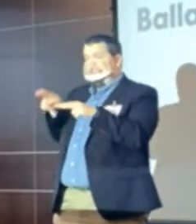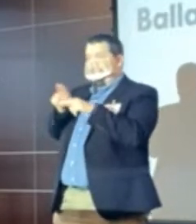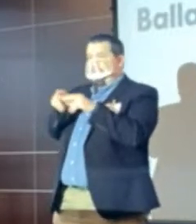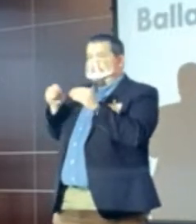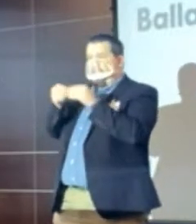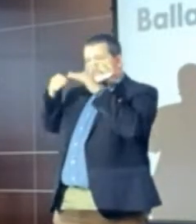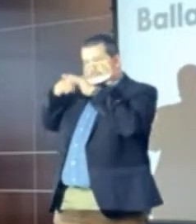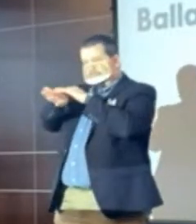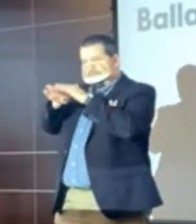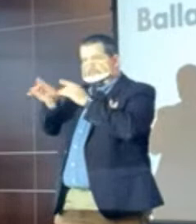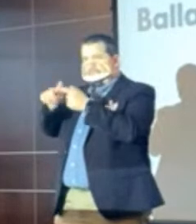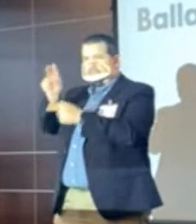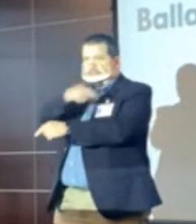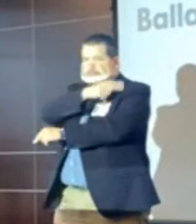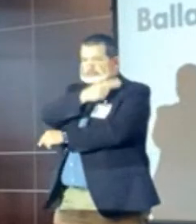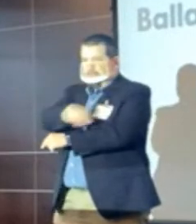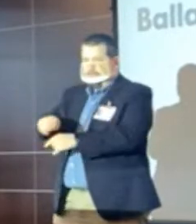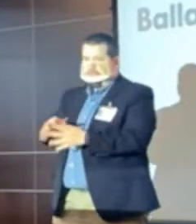admissions to the hospital.